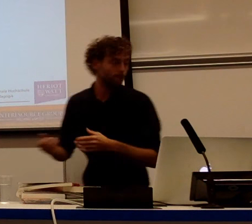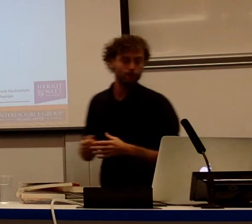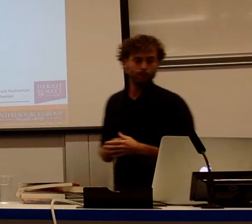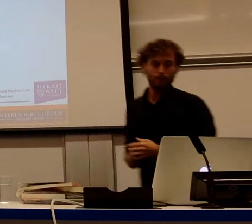the legal system, which is surely a good thing.